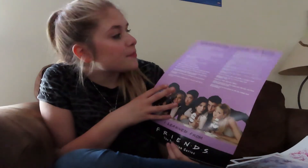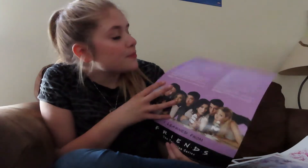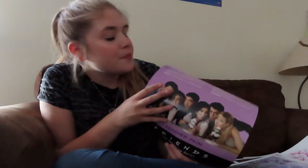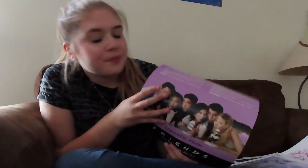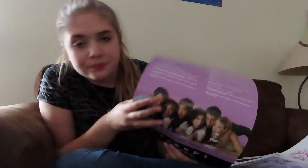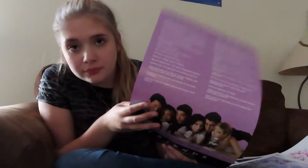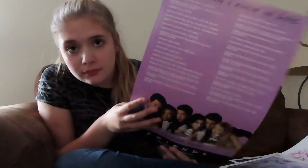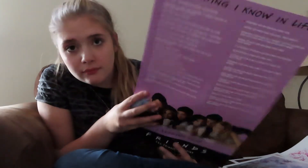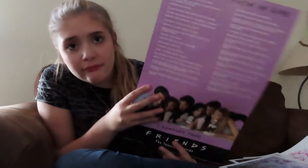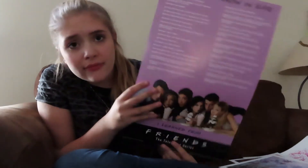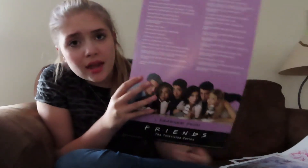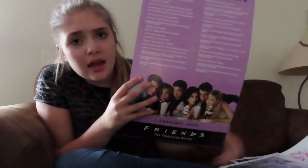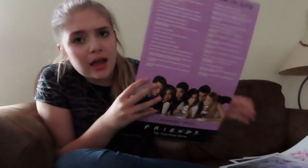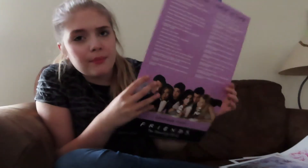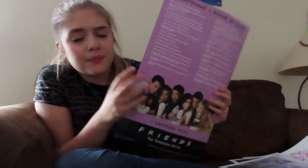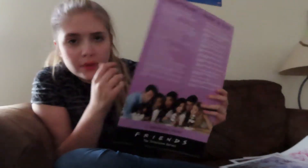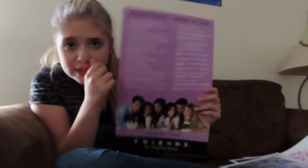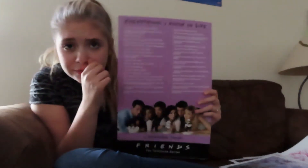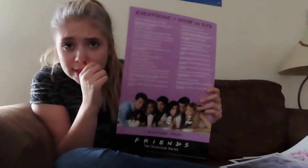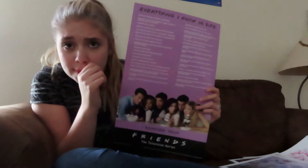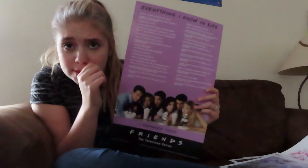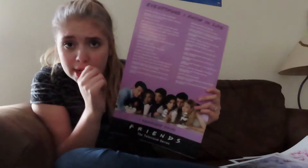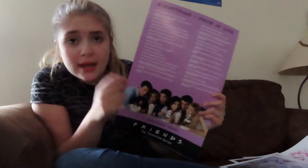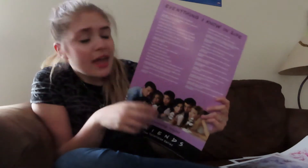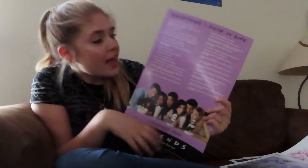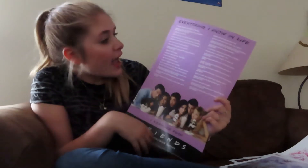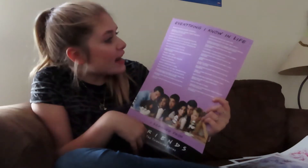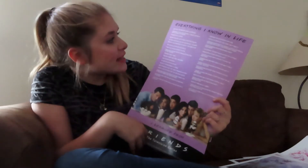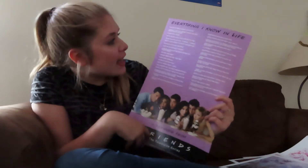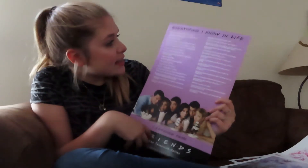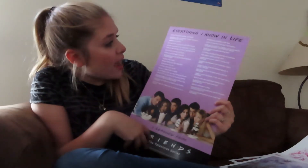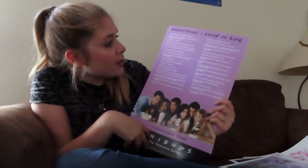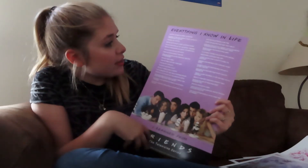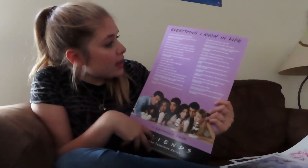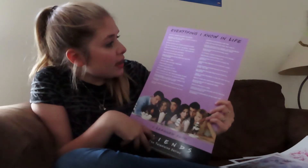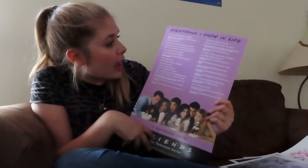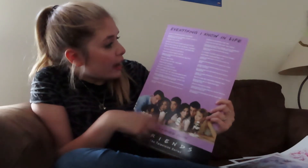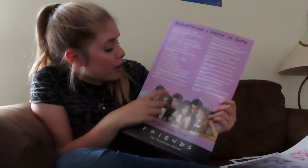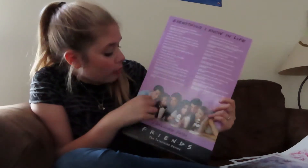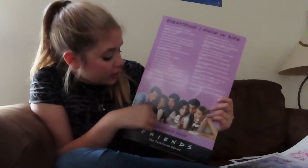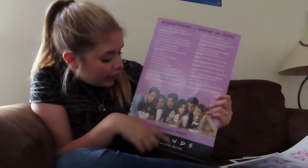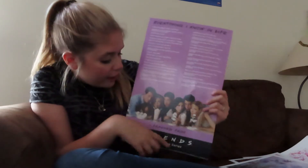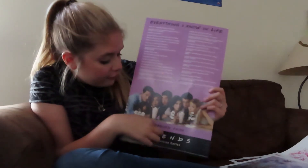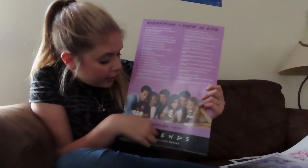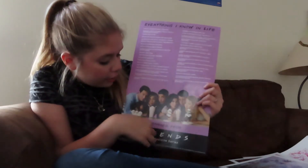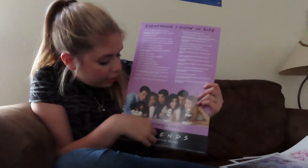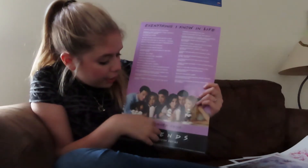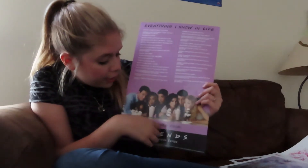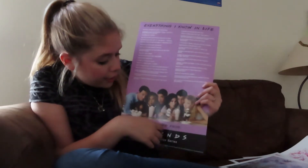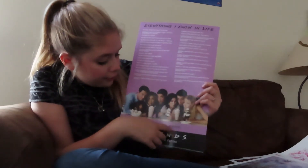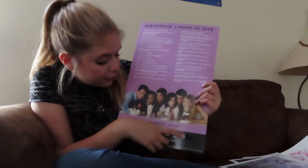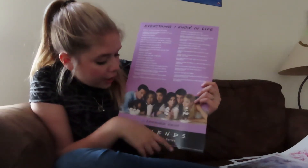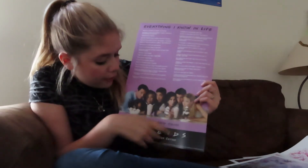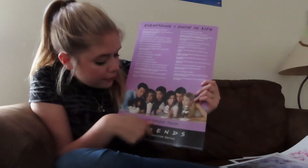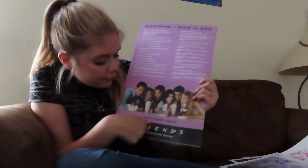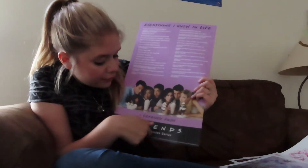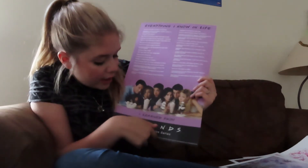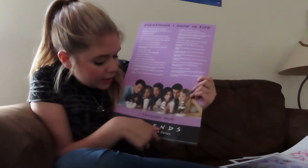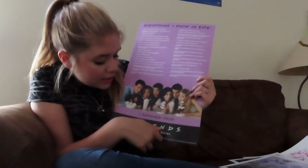um it's a friends poster and it says everything i know in life i learned from friends